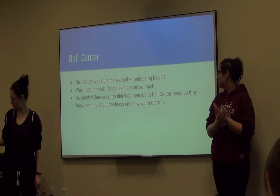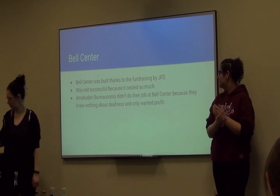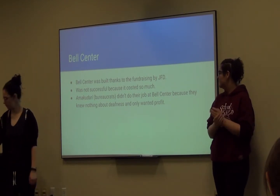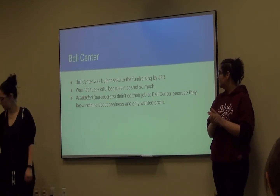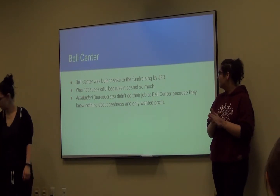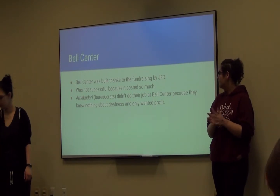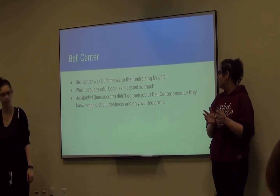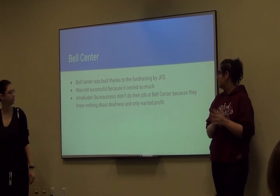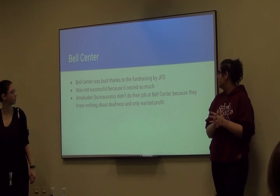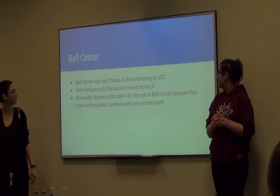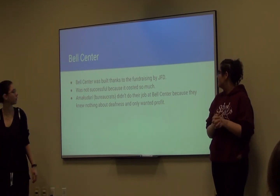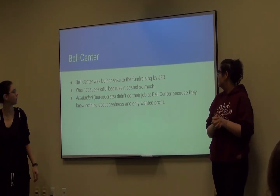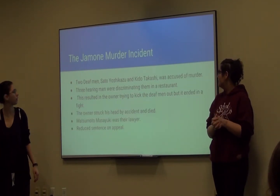money.